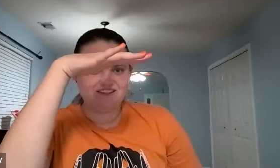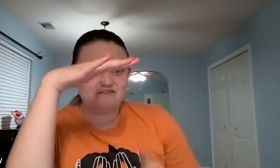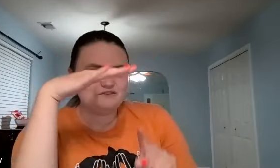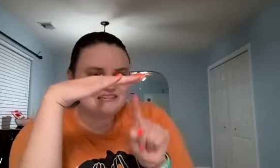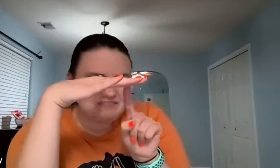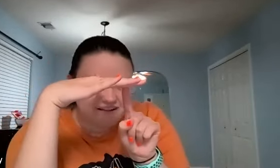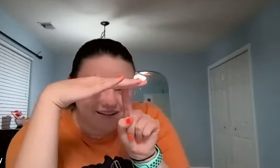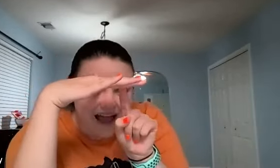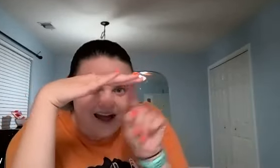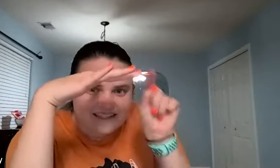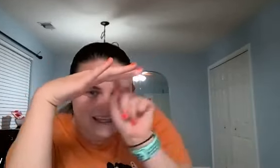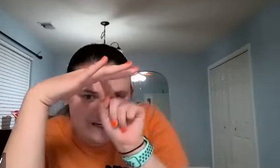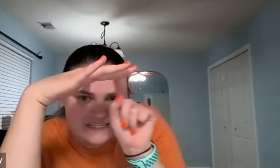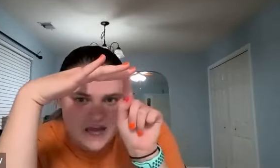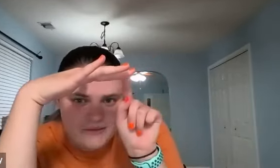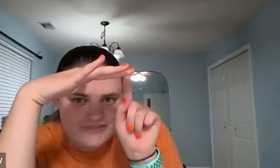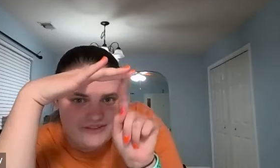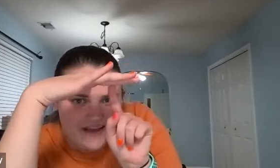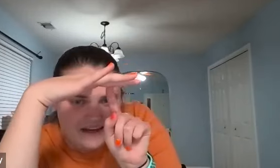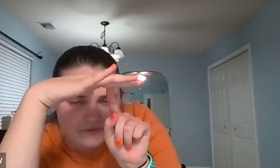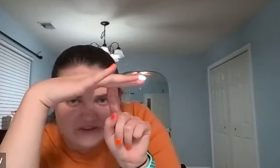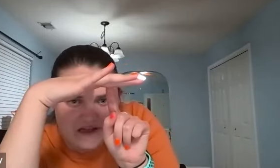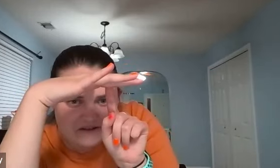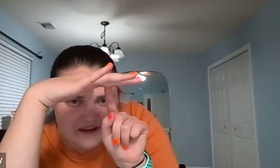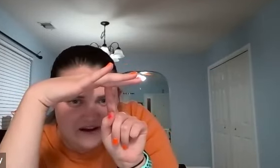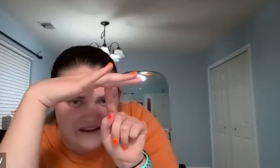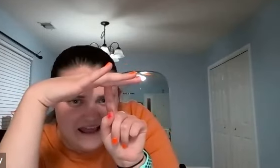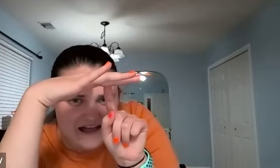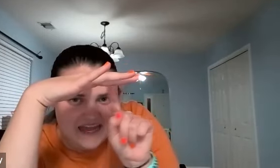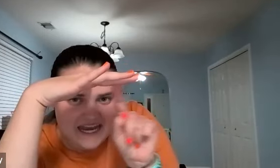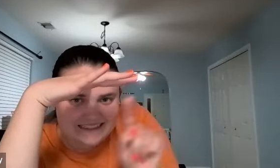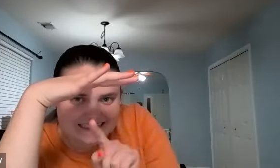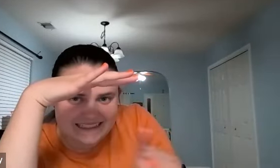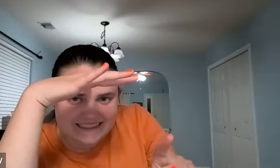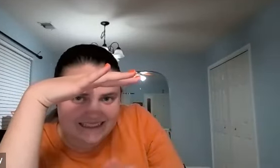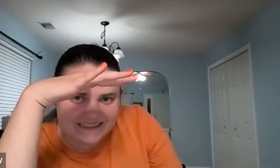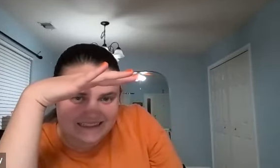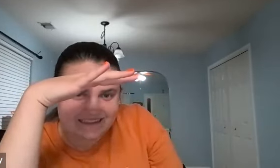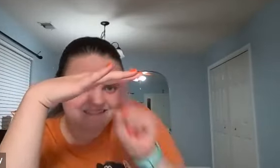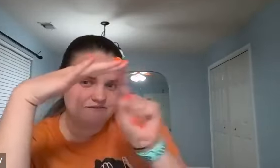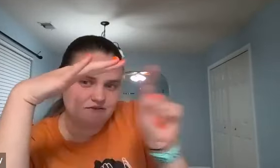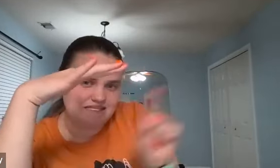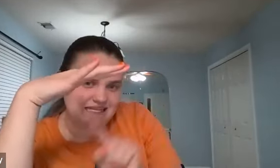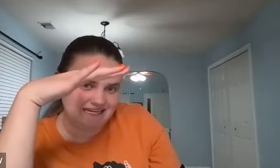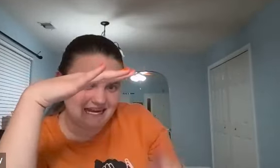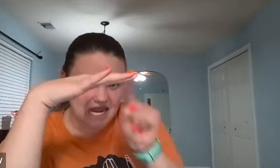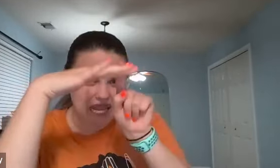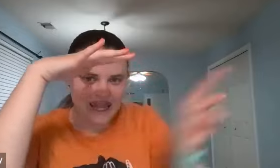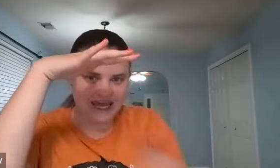if you see it in the clouds, it's like, here's the top of the line of where the clouds are, and then zig, zig, zig for the lightning,